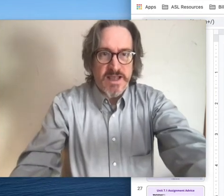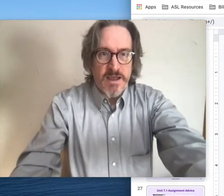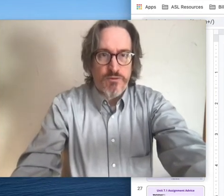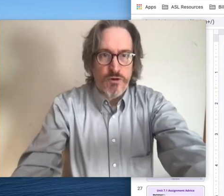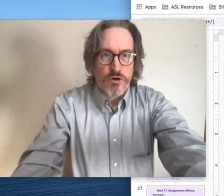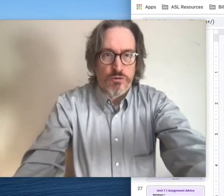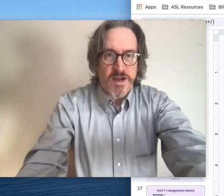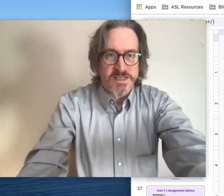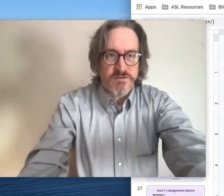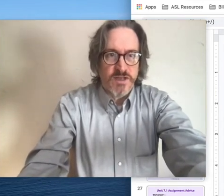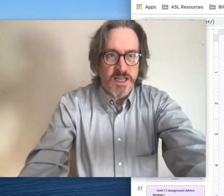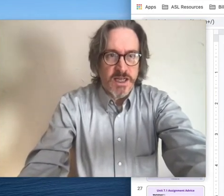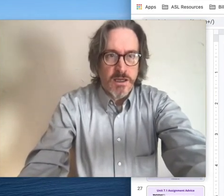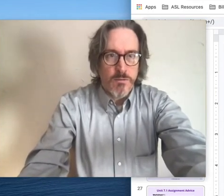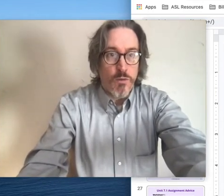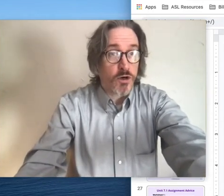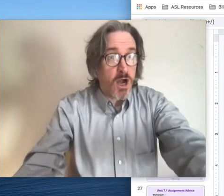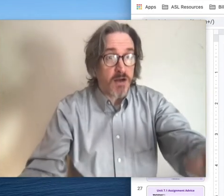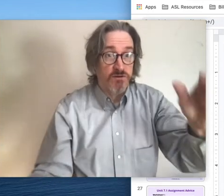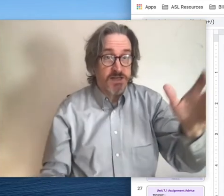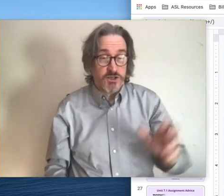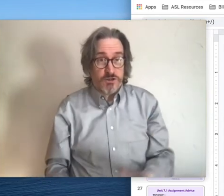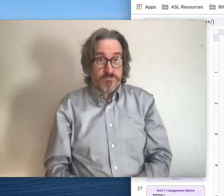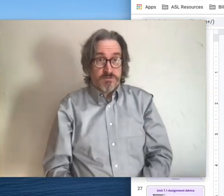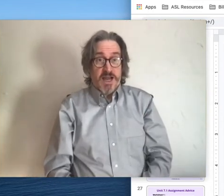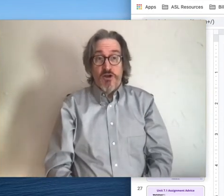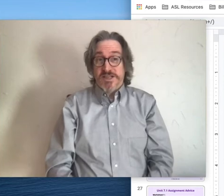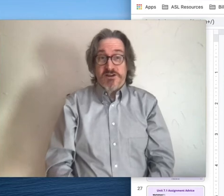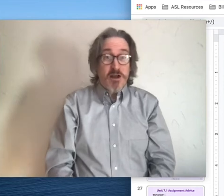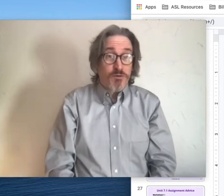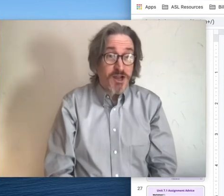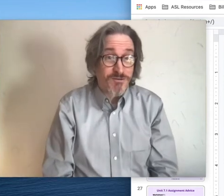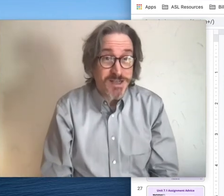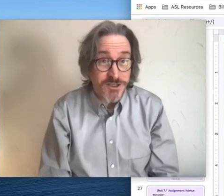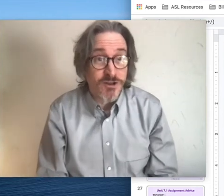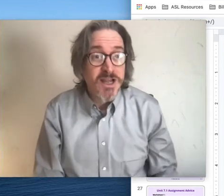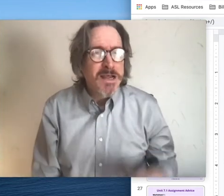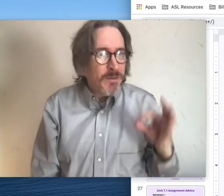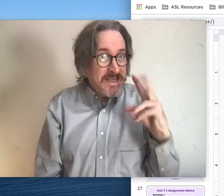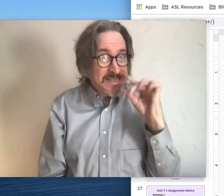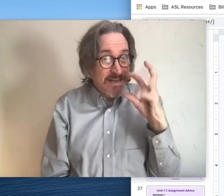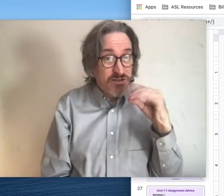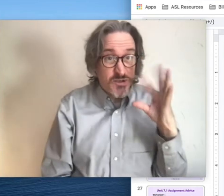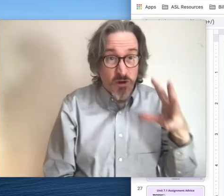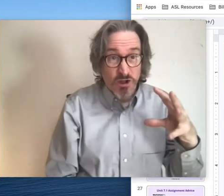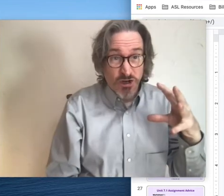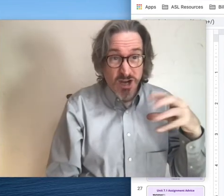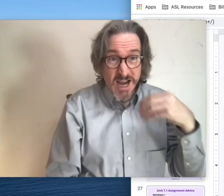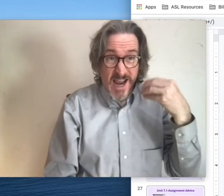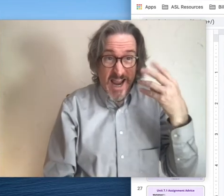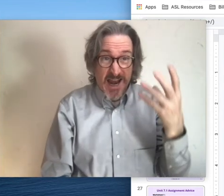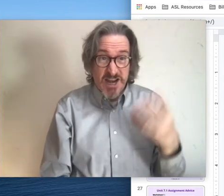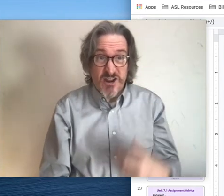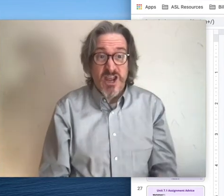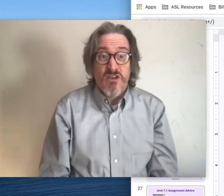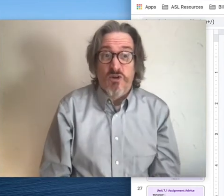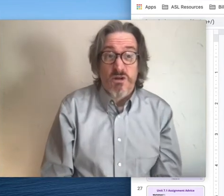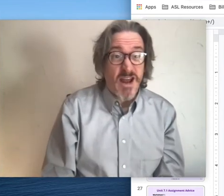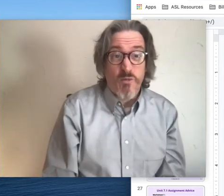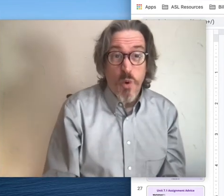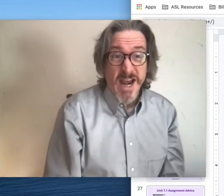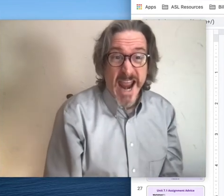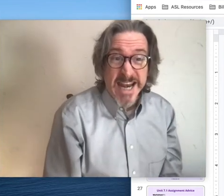they get progressively more conversational. I know they start out pretty conversational, but these get even smaller, and